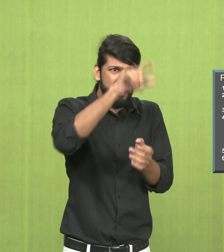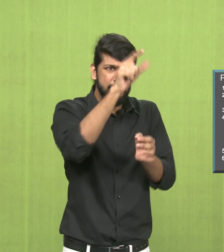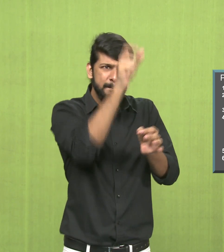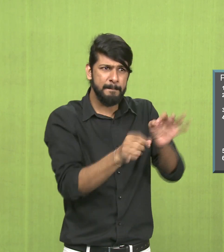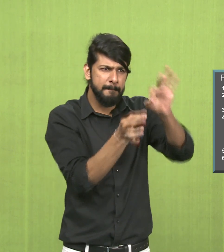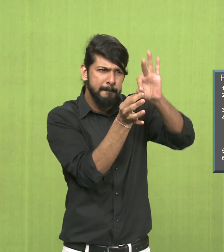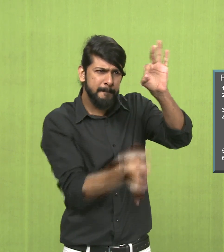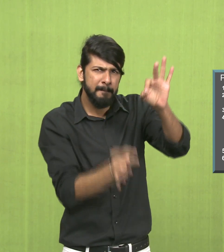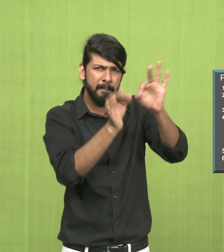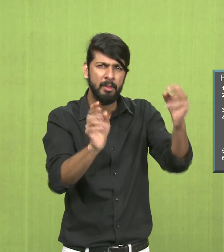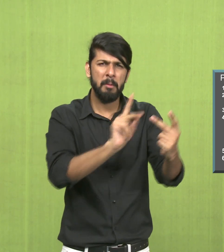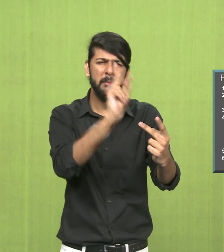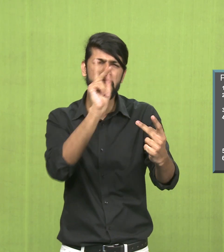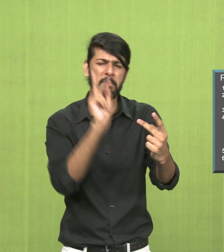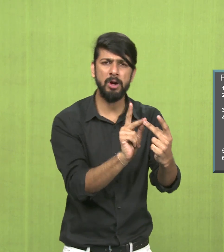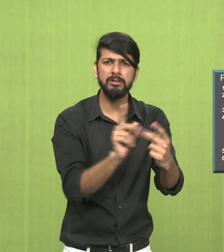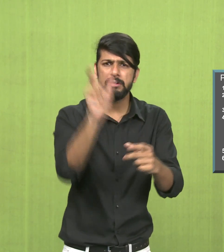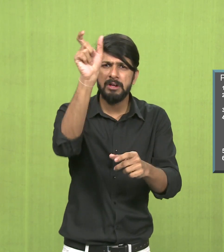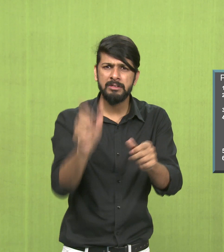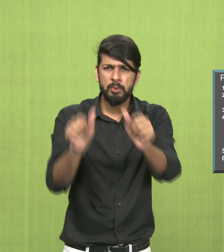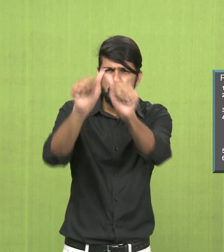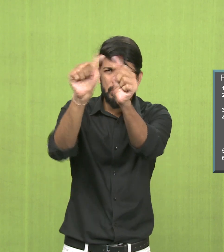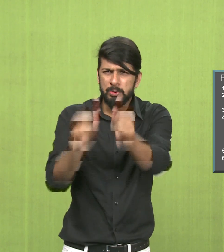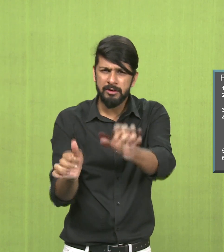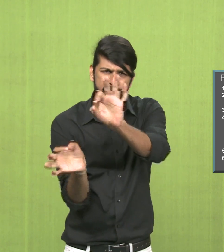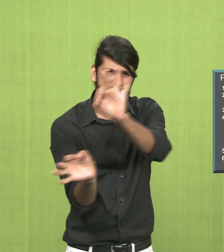fine featured face and a very proportionate body,